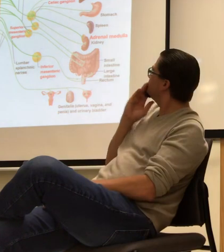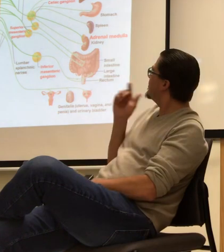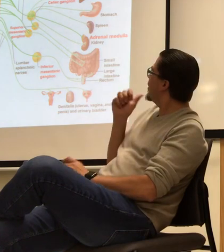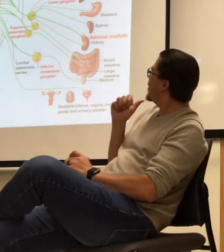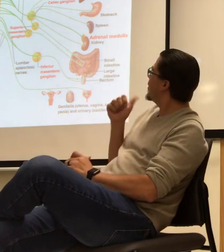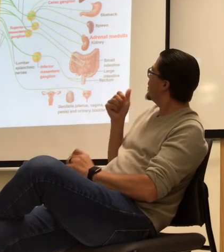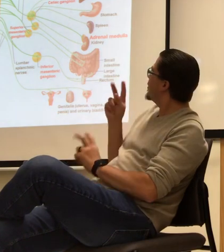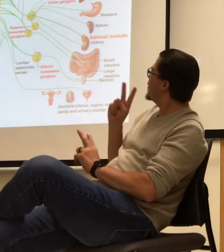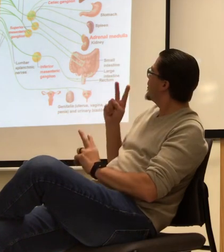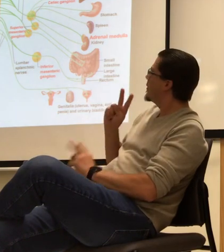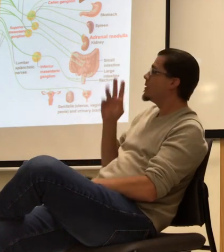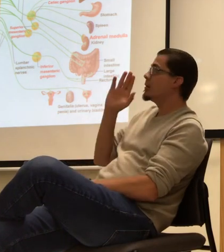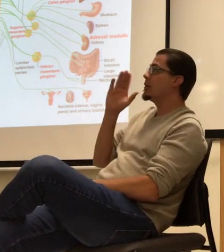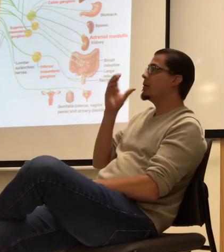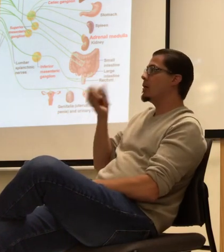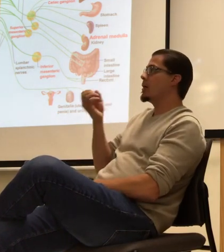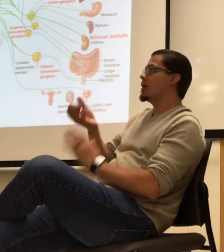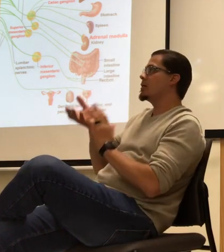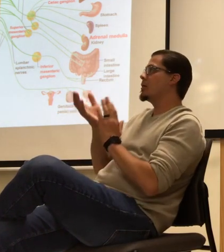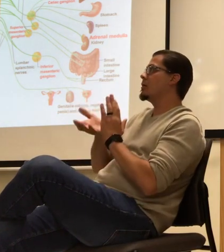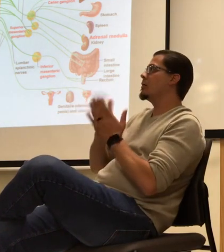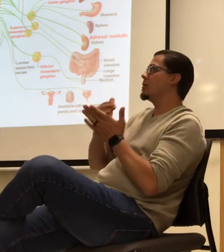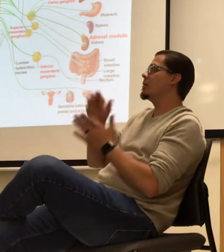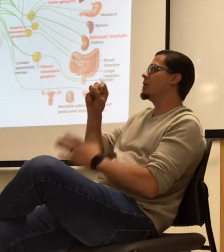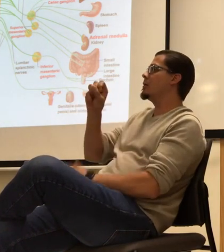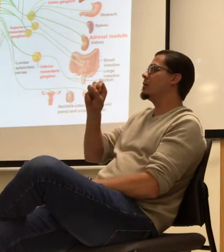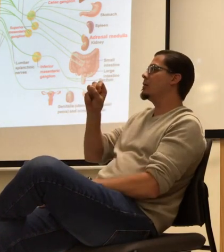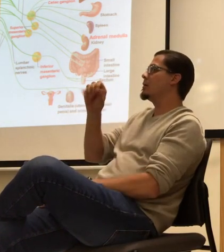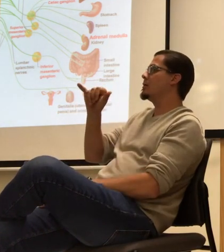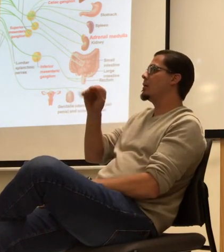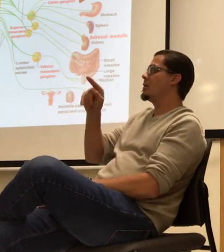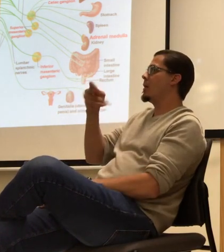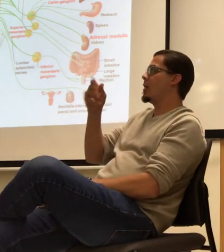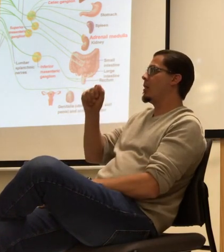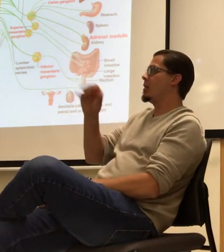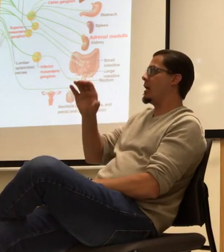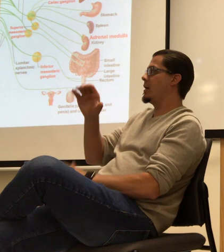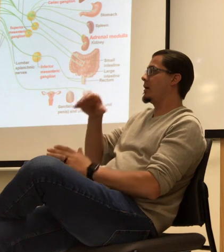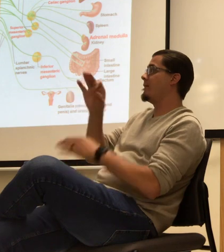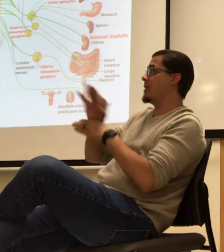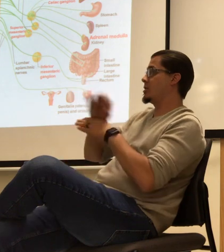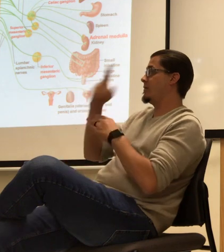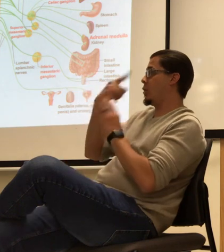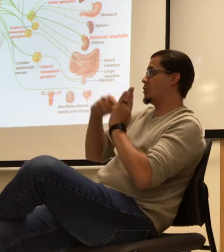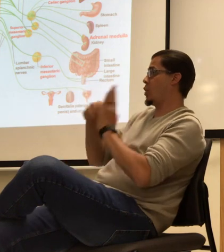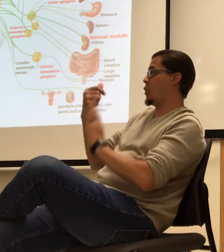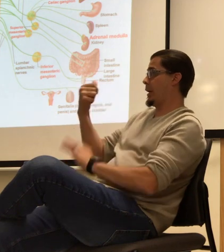Okay, so let's go through the sympathetic function for what's illustrated there.